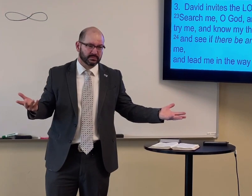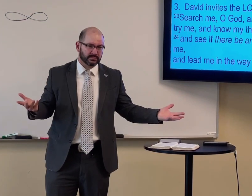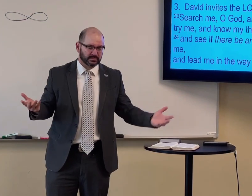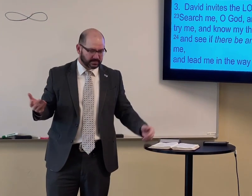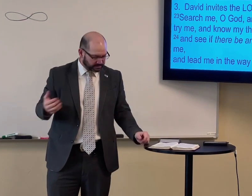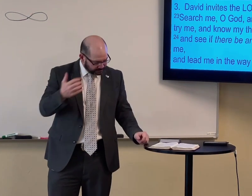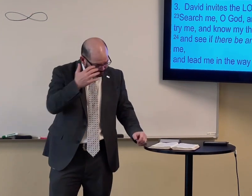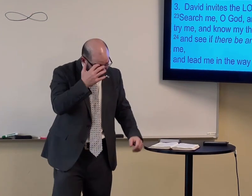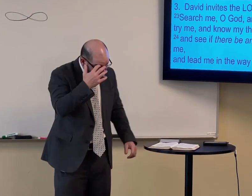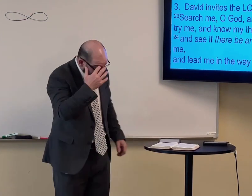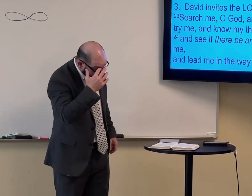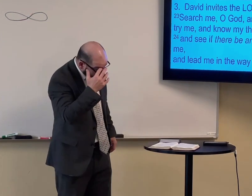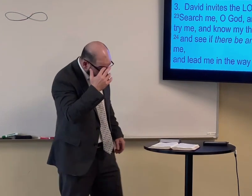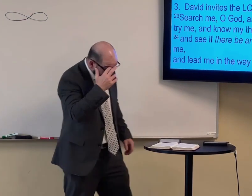need.